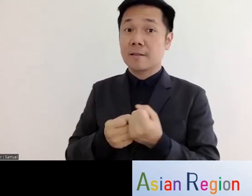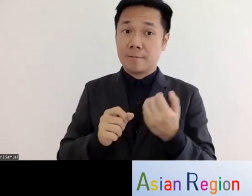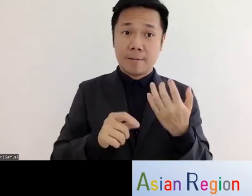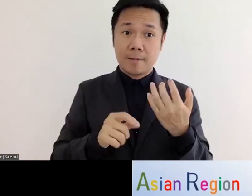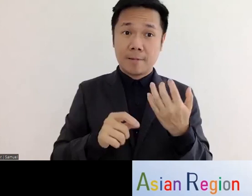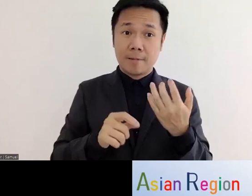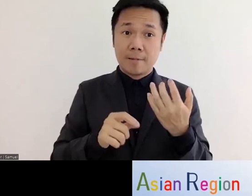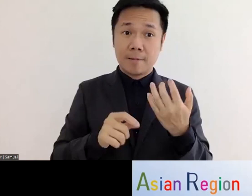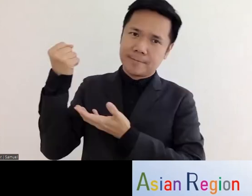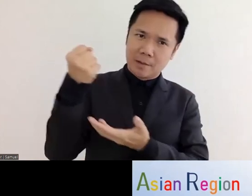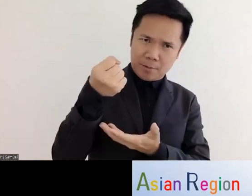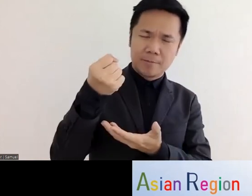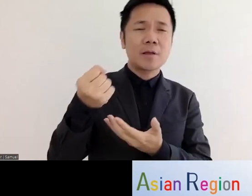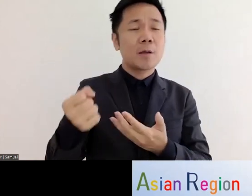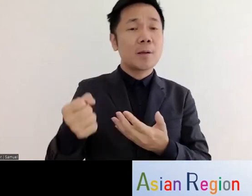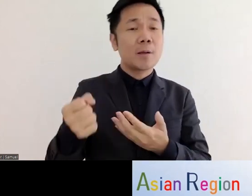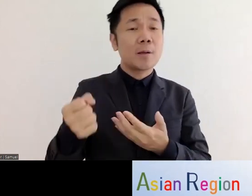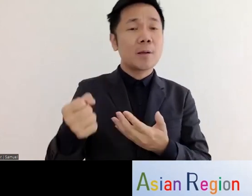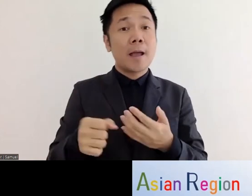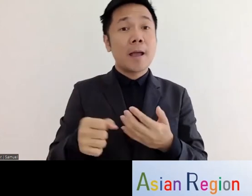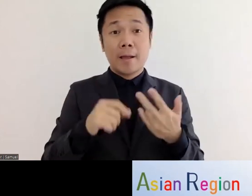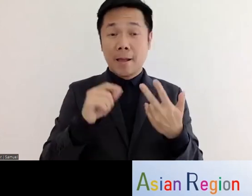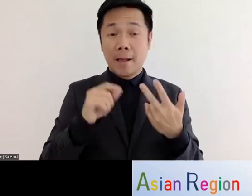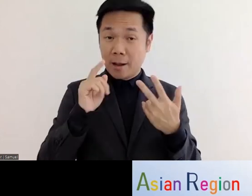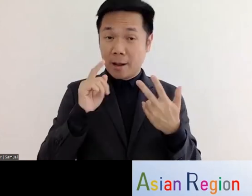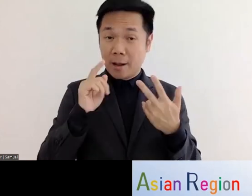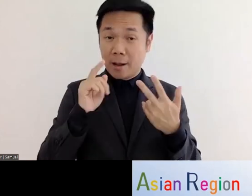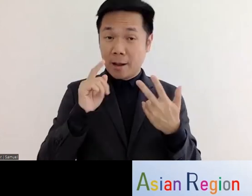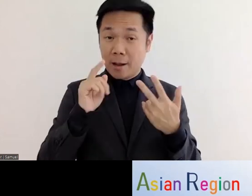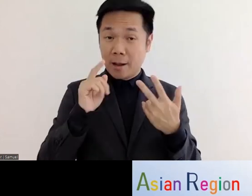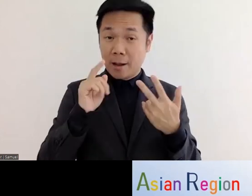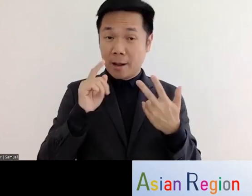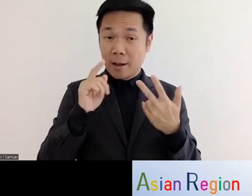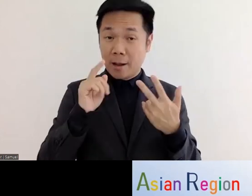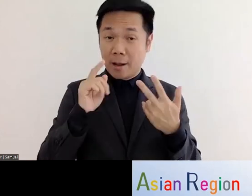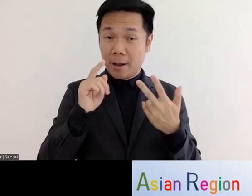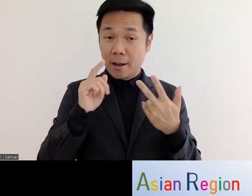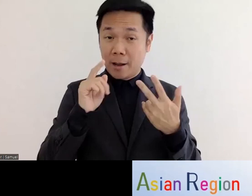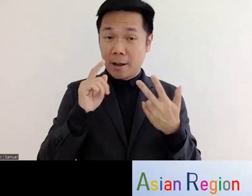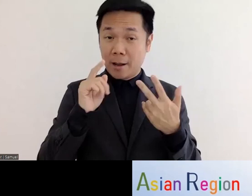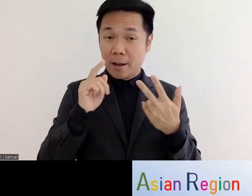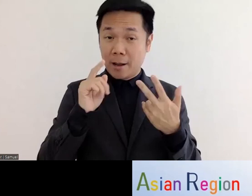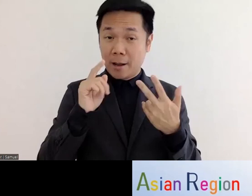the torture, and that compliance with the CRPD and human rights act,